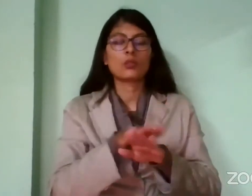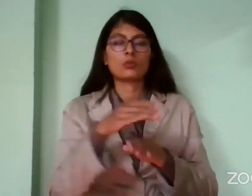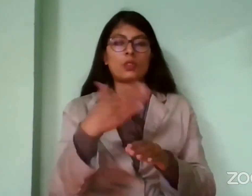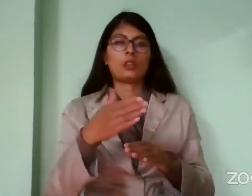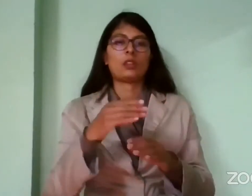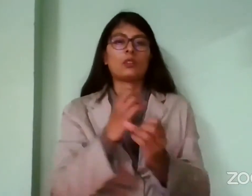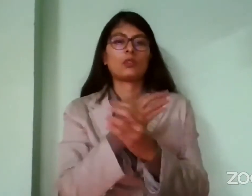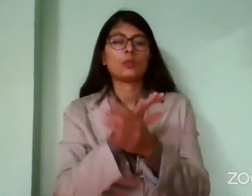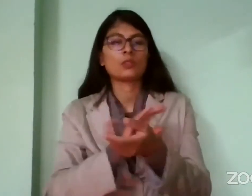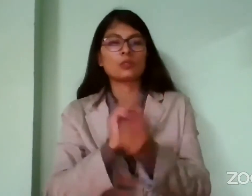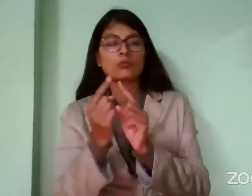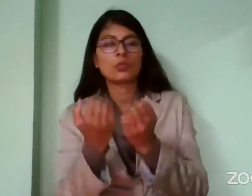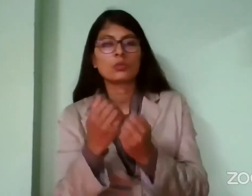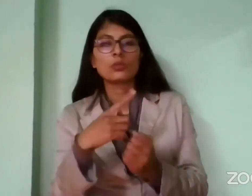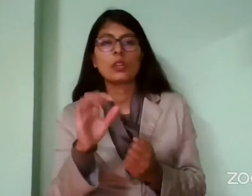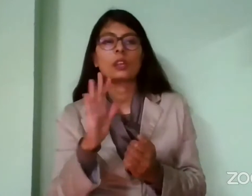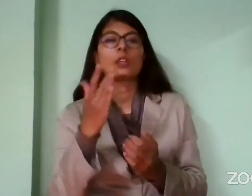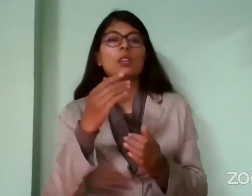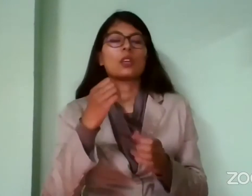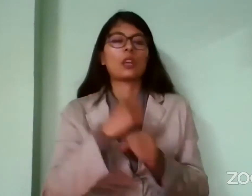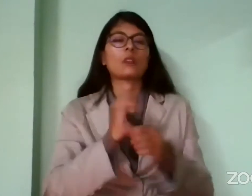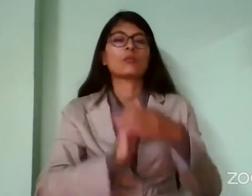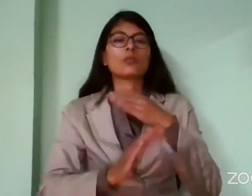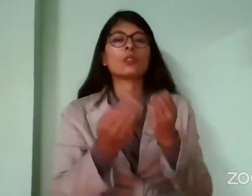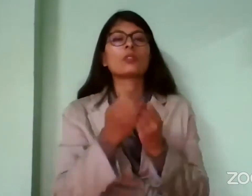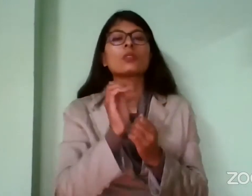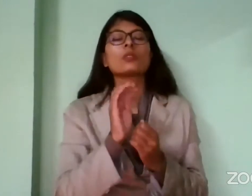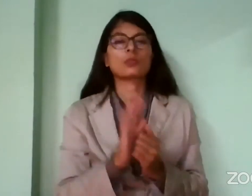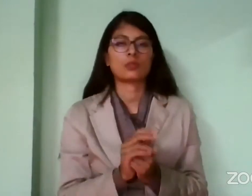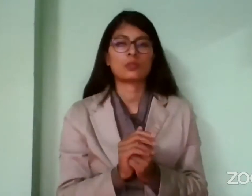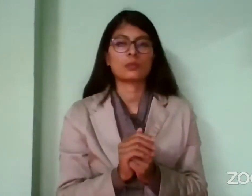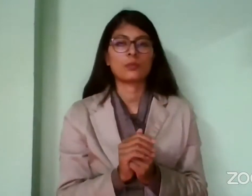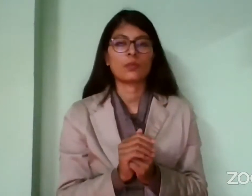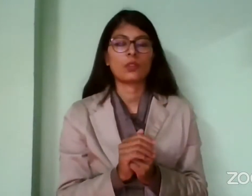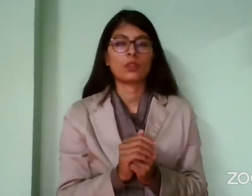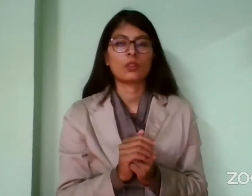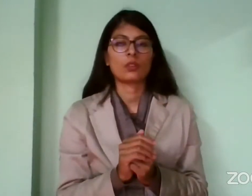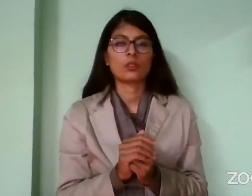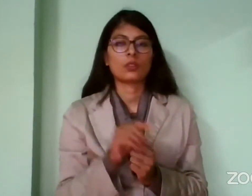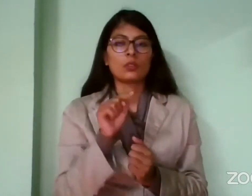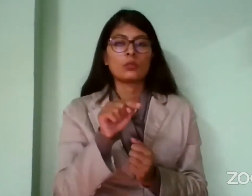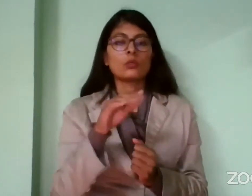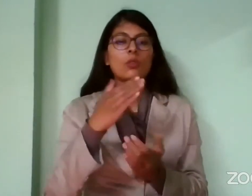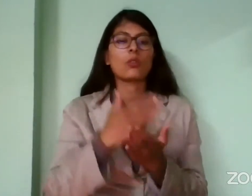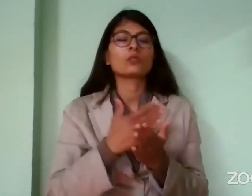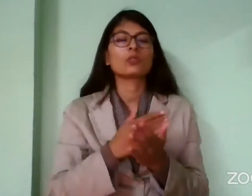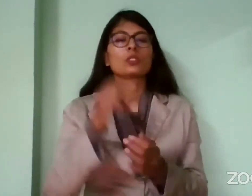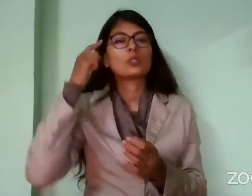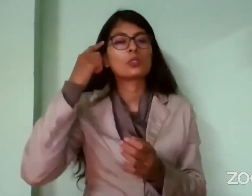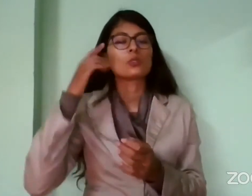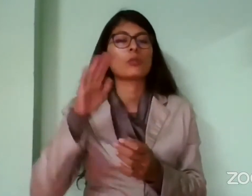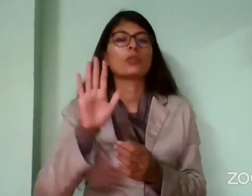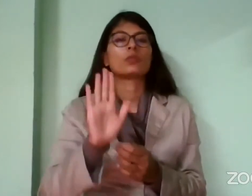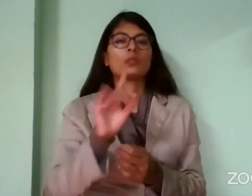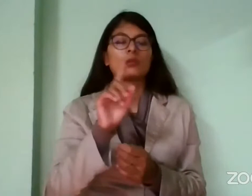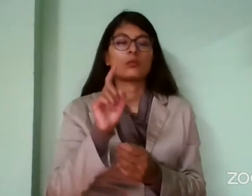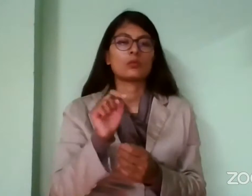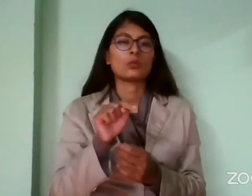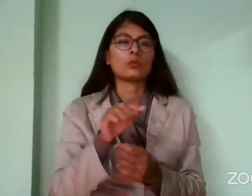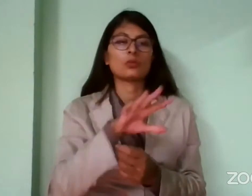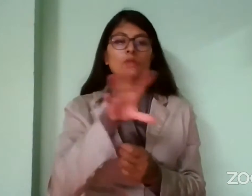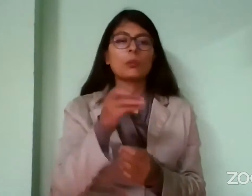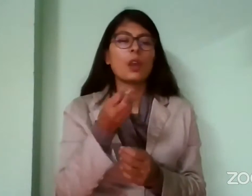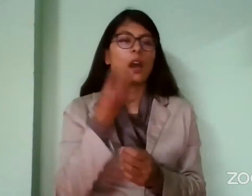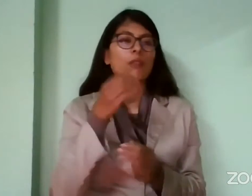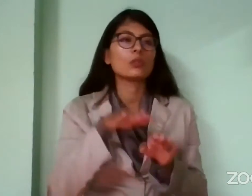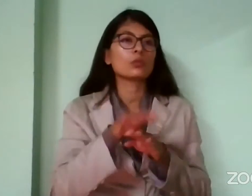interpretation, then how is it possible and acceptable to a degree that these voices are not